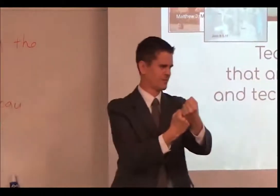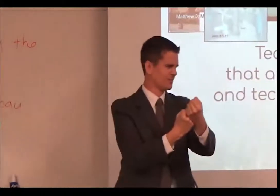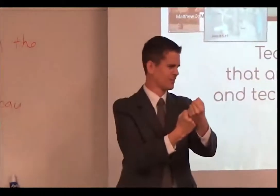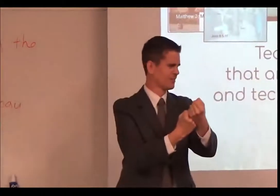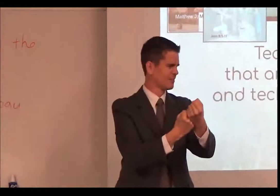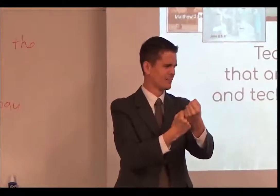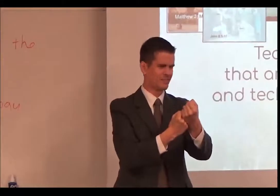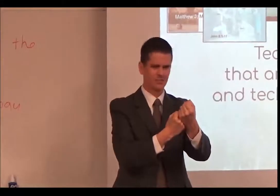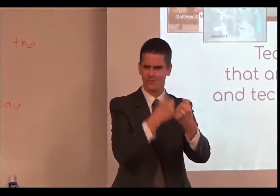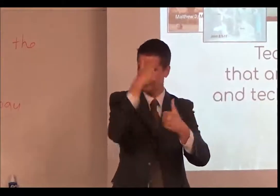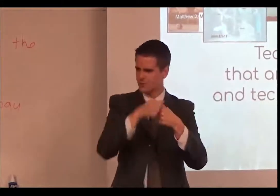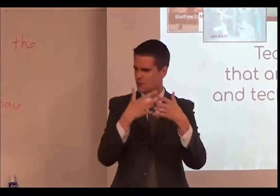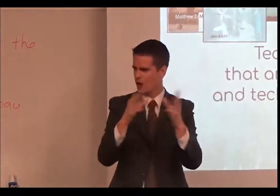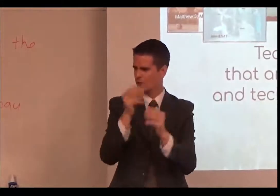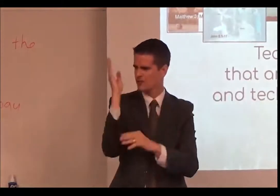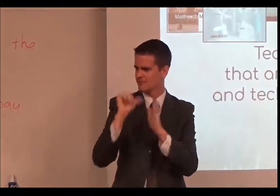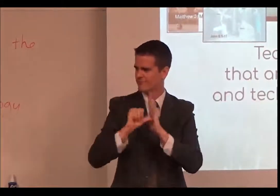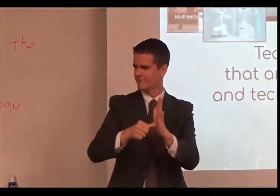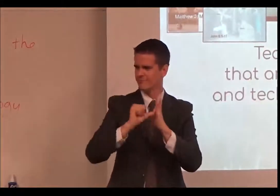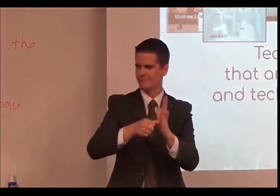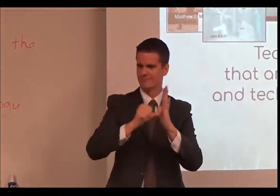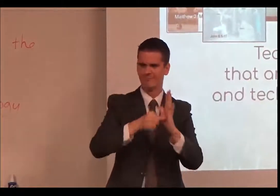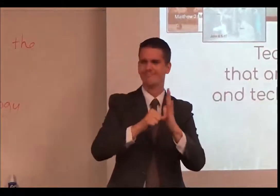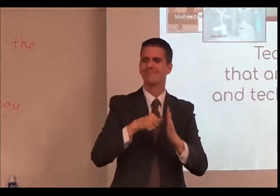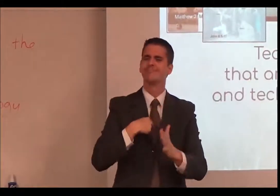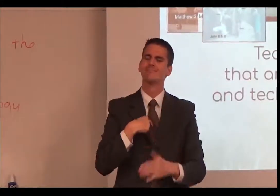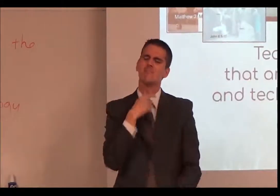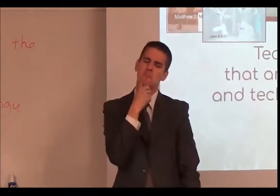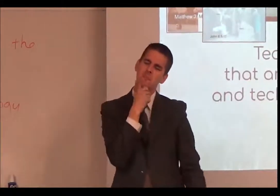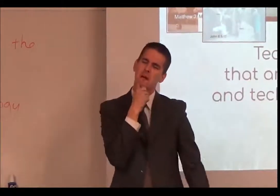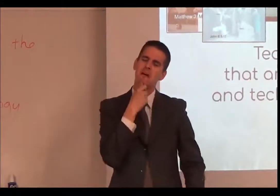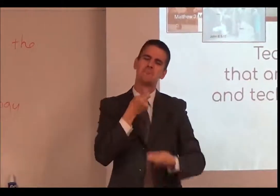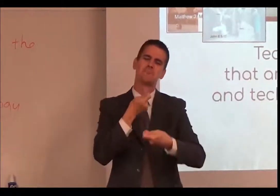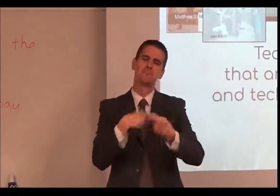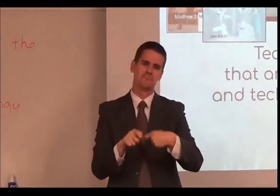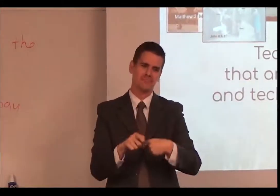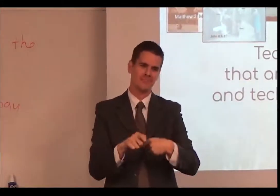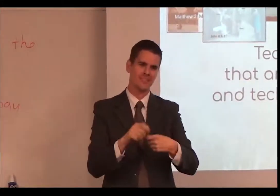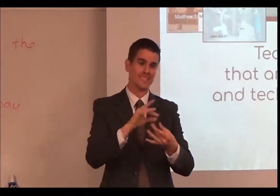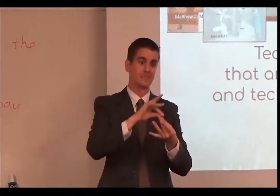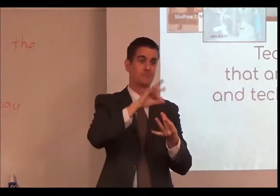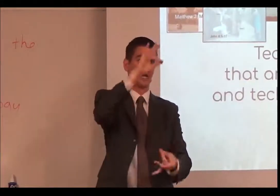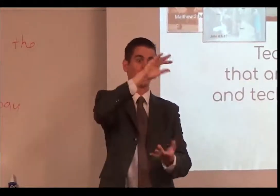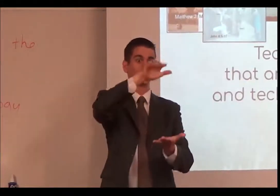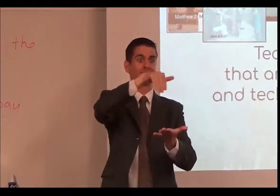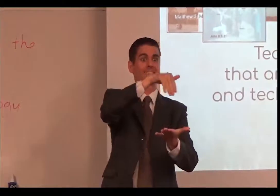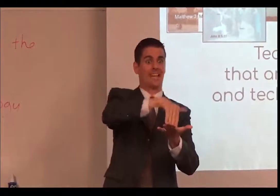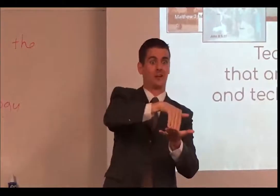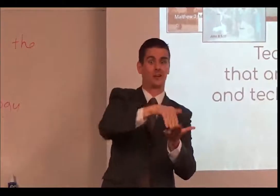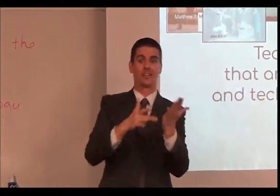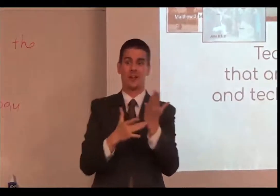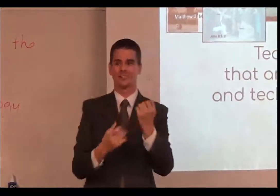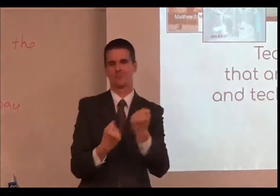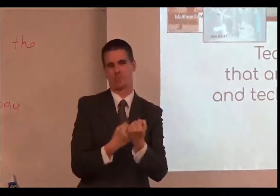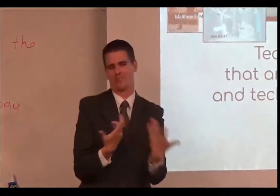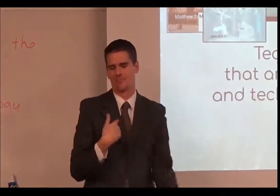church-supported. Right? And general conference that we emphasize in that. And I thought that was really interesting and easily to apply